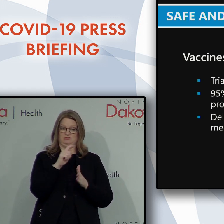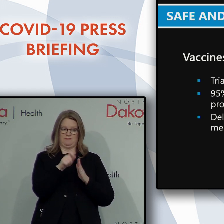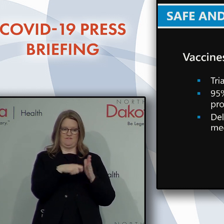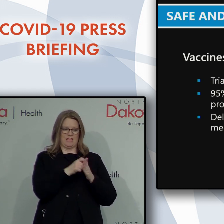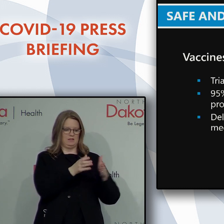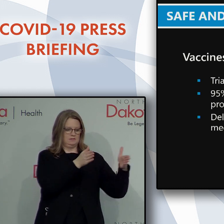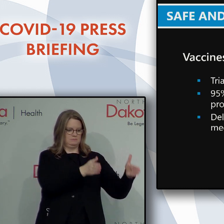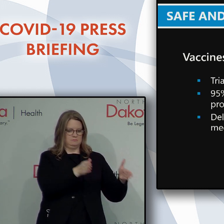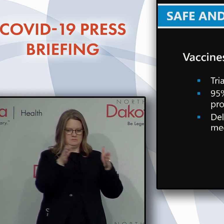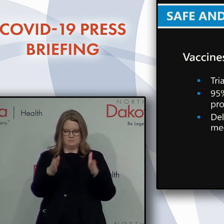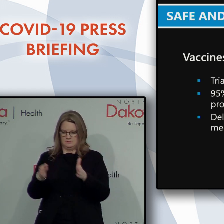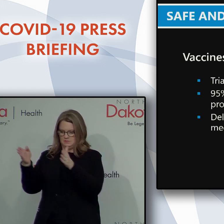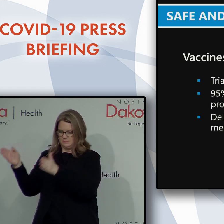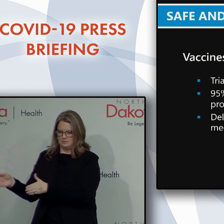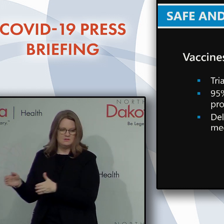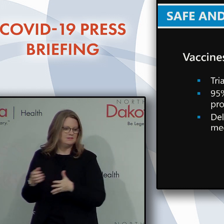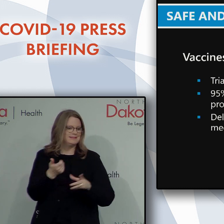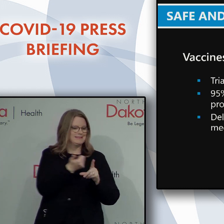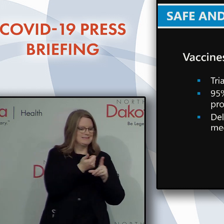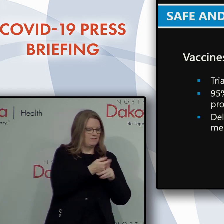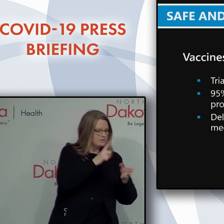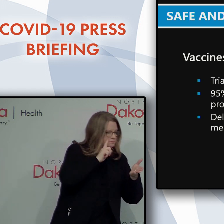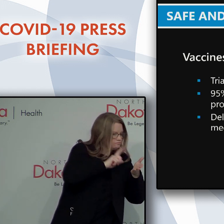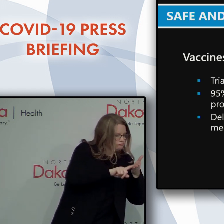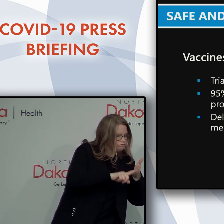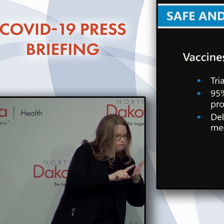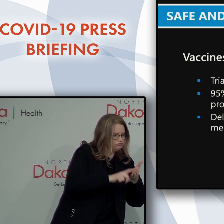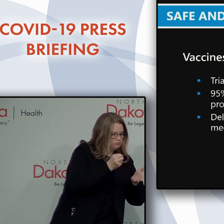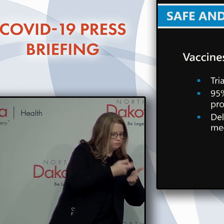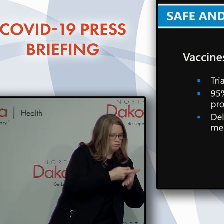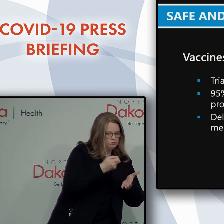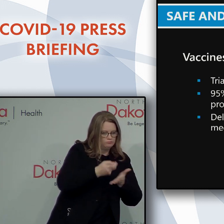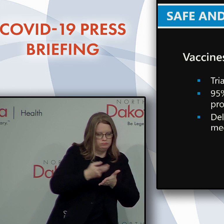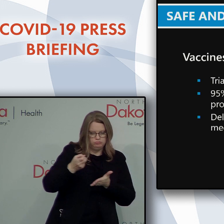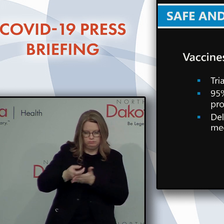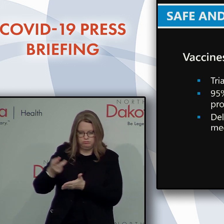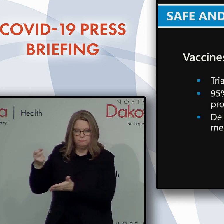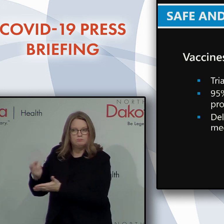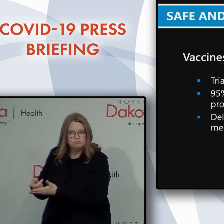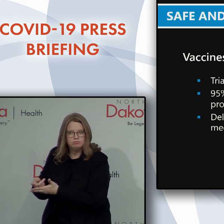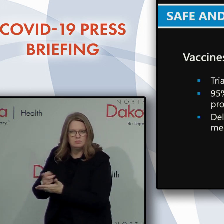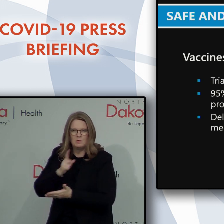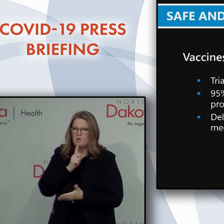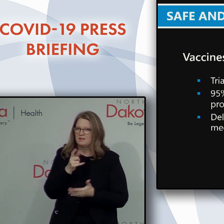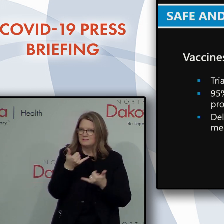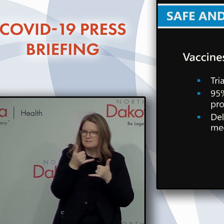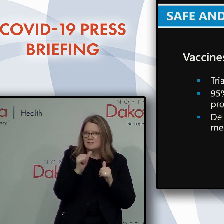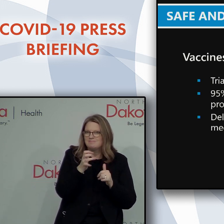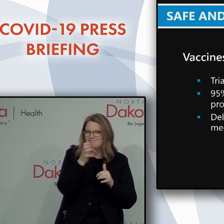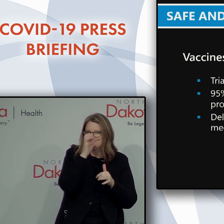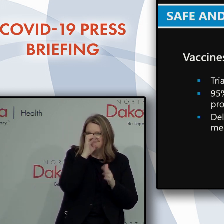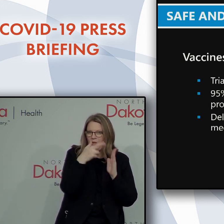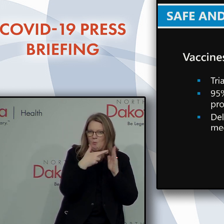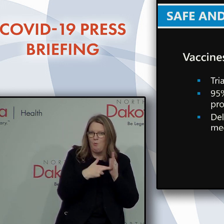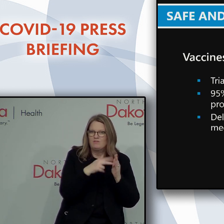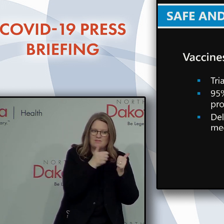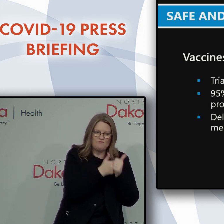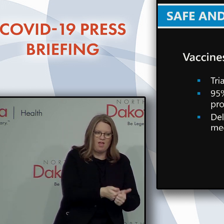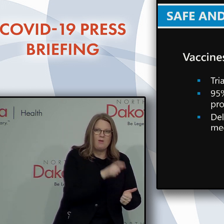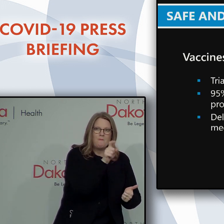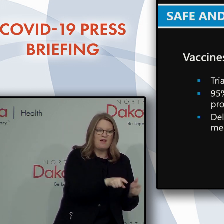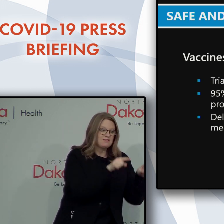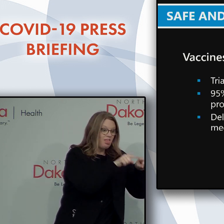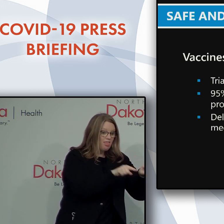by the safety panel at FDA. The process was completely transparent. It was rigorous throughout with continual oversight and